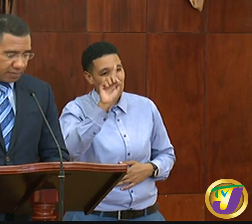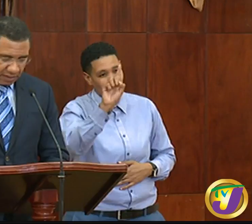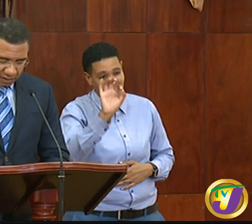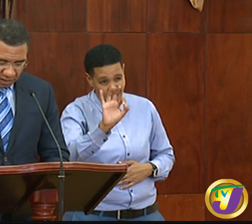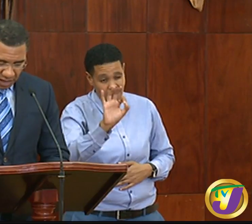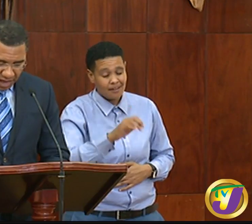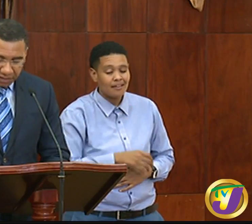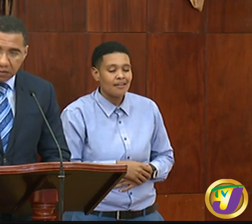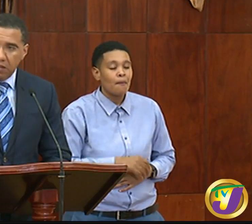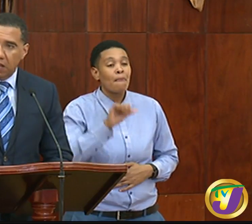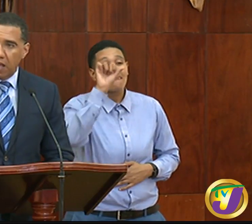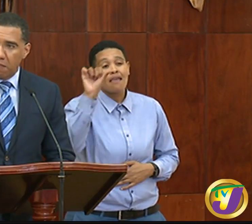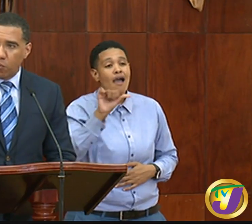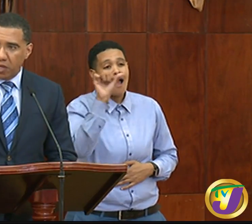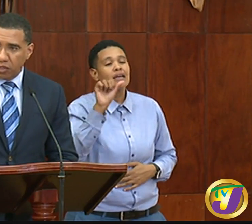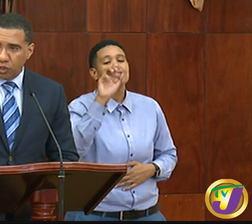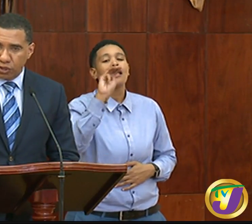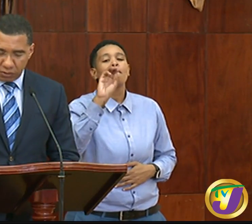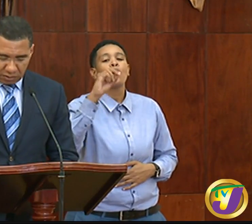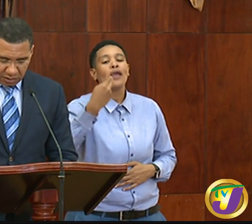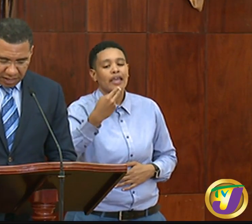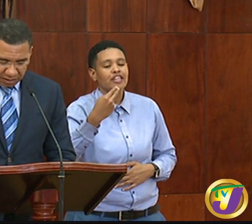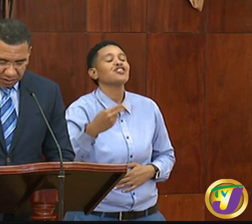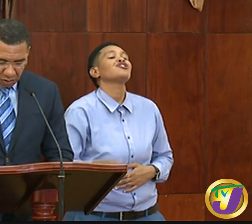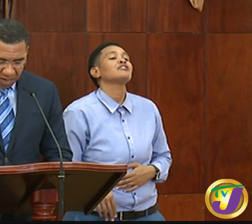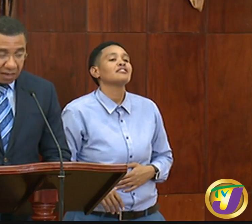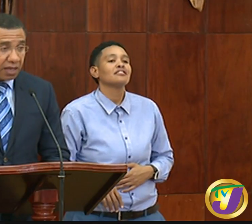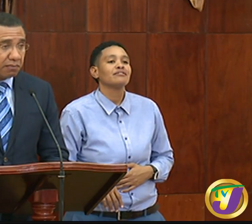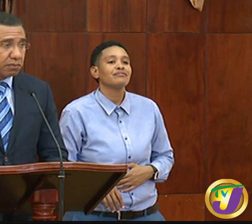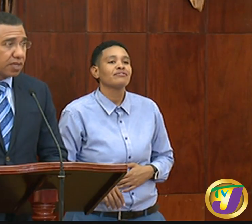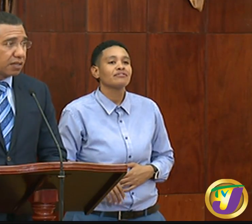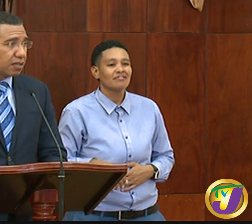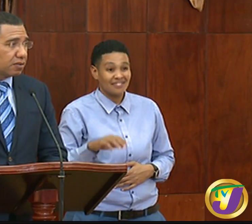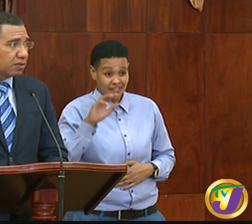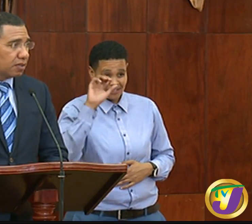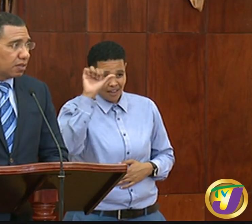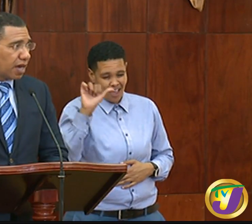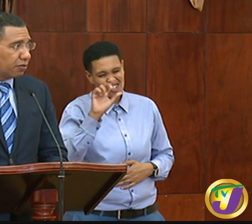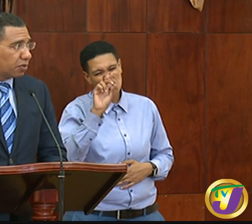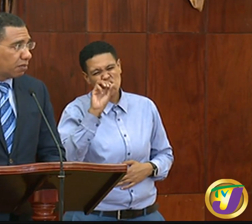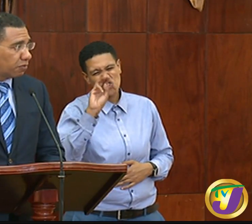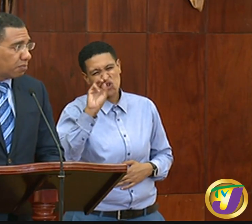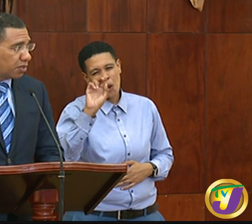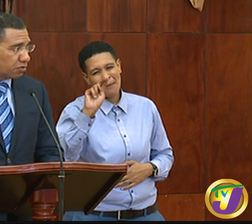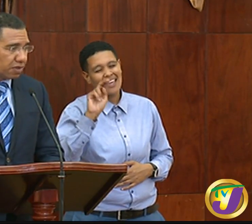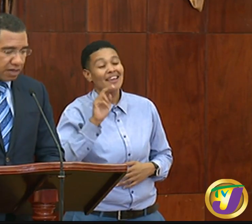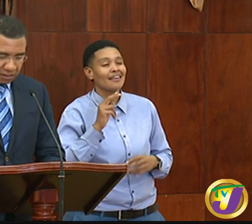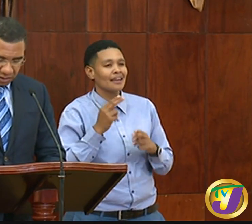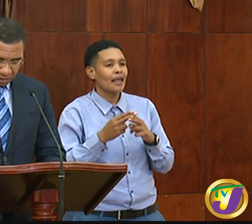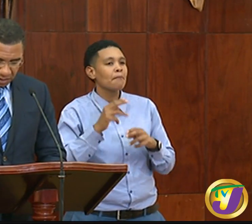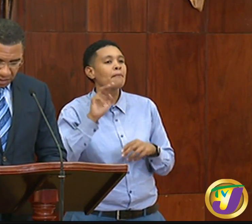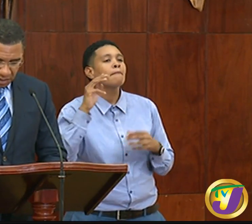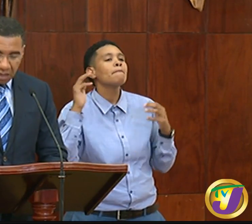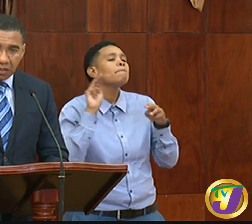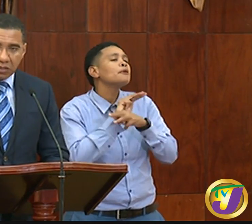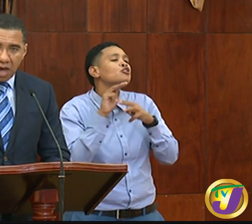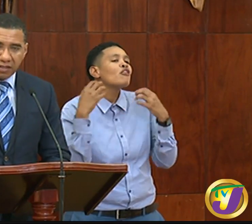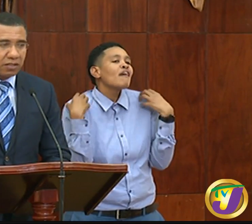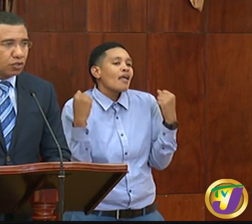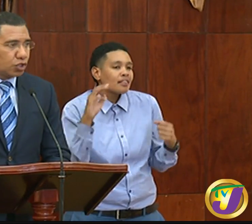COVID-19 at MOH, that is the domain name, that is the acronym for Ministry of Health,